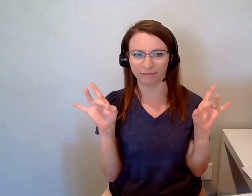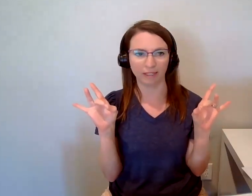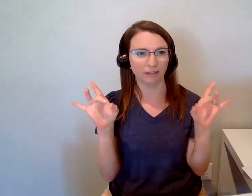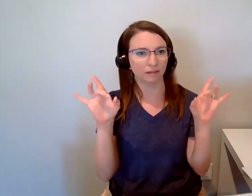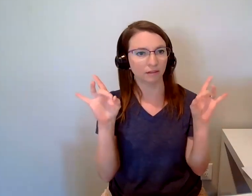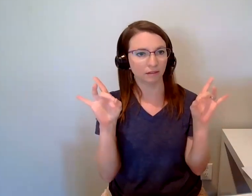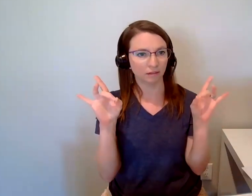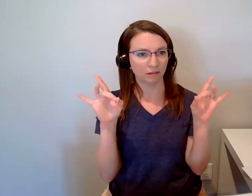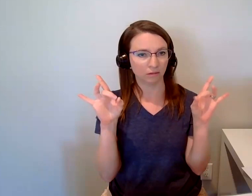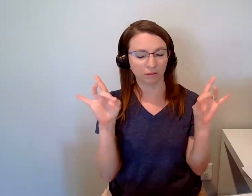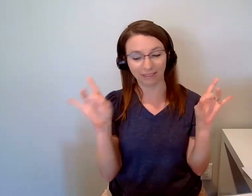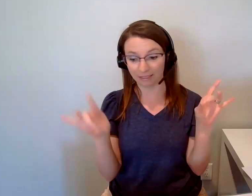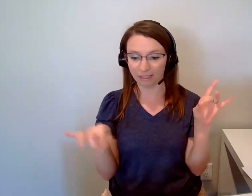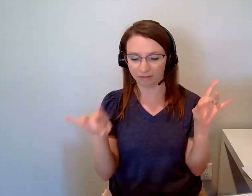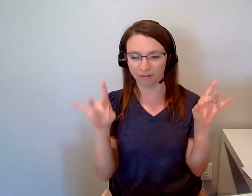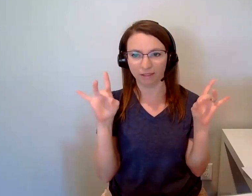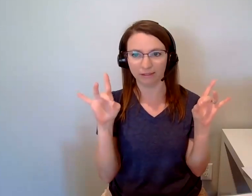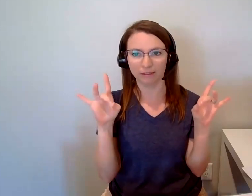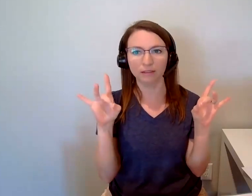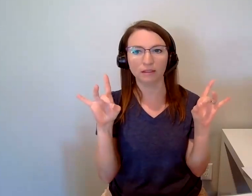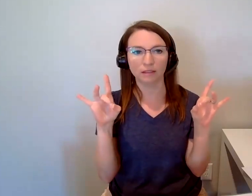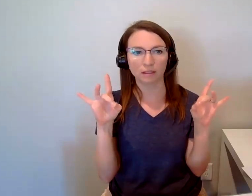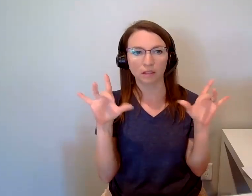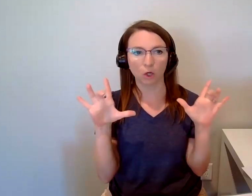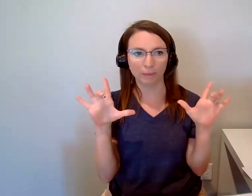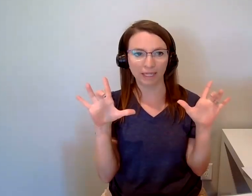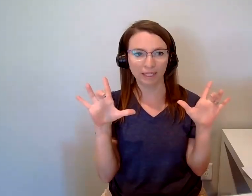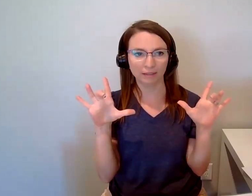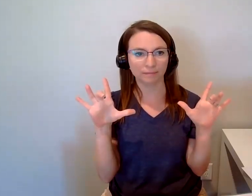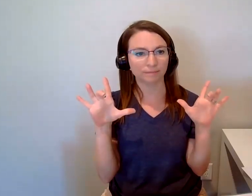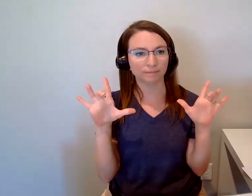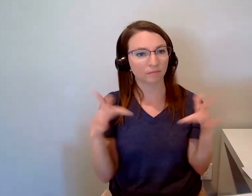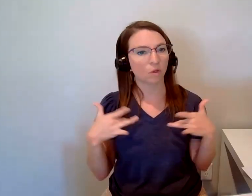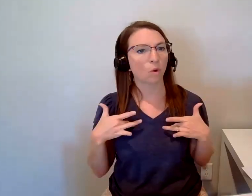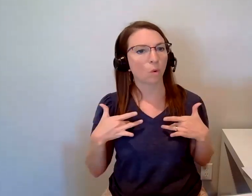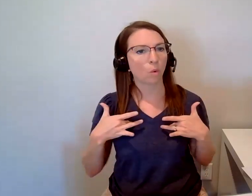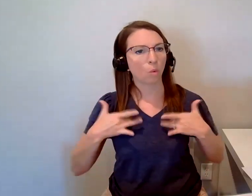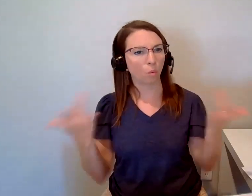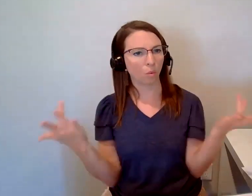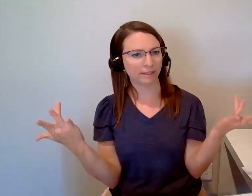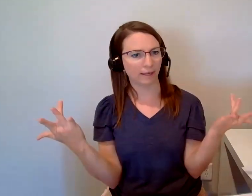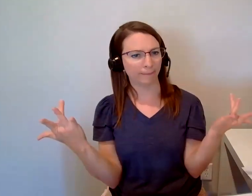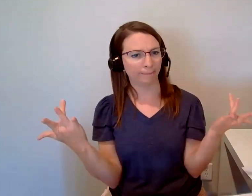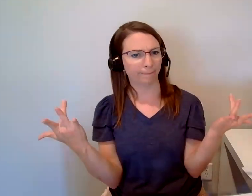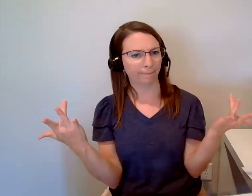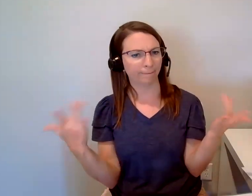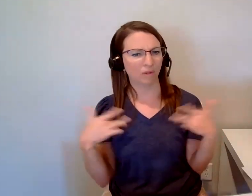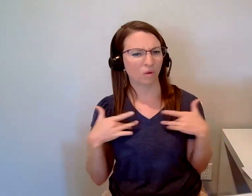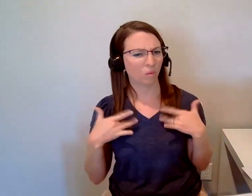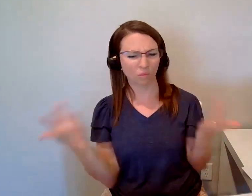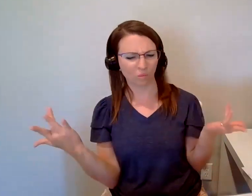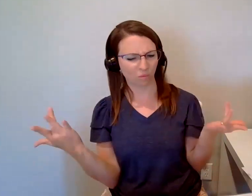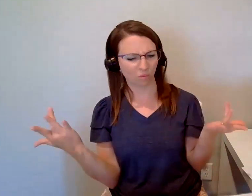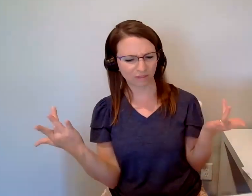class, or the end of this lesson. Open 8, what's up? What's